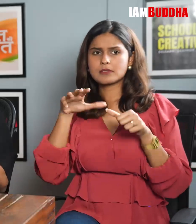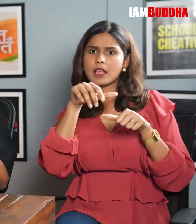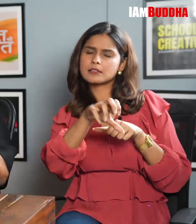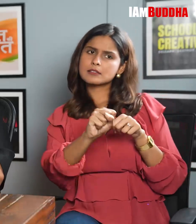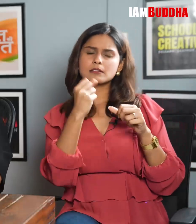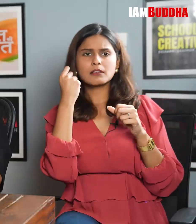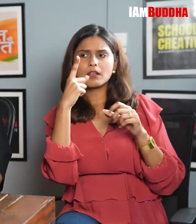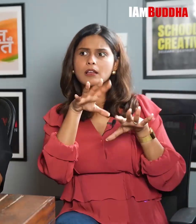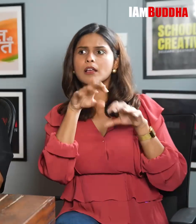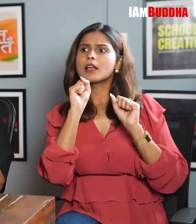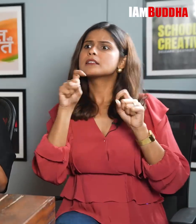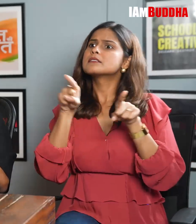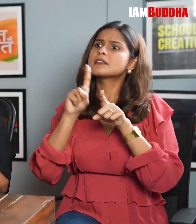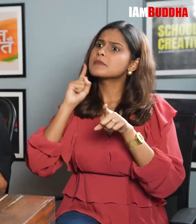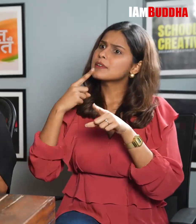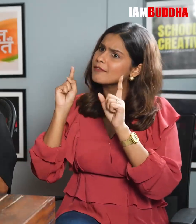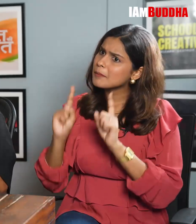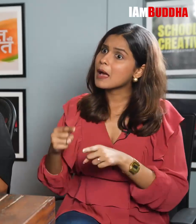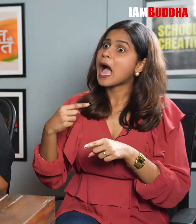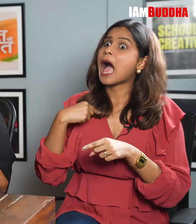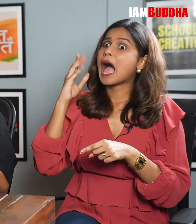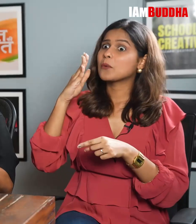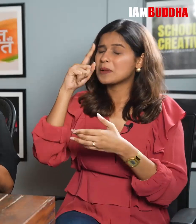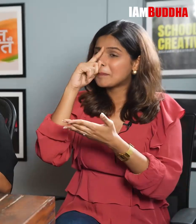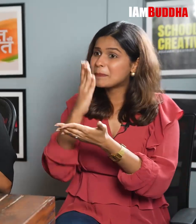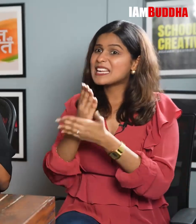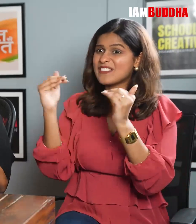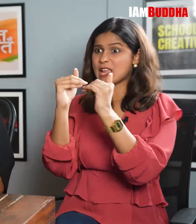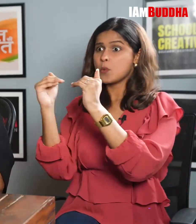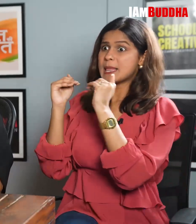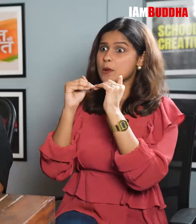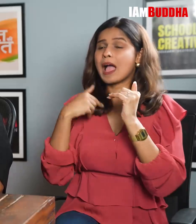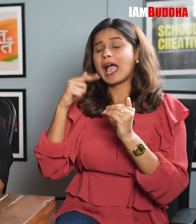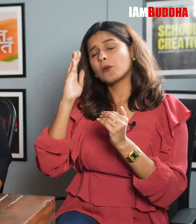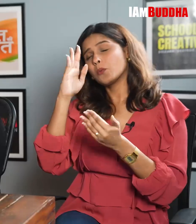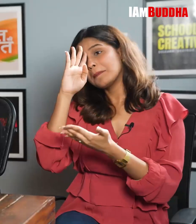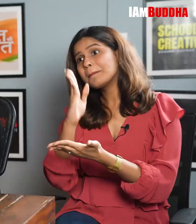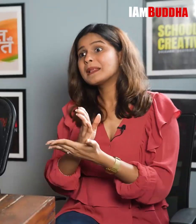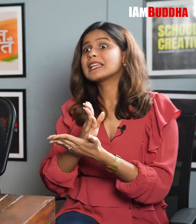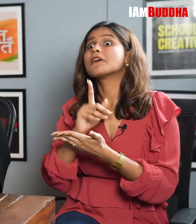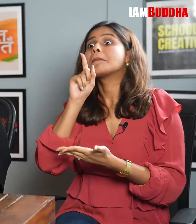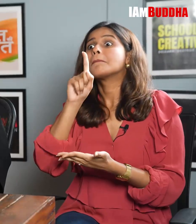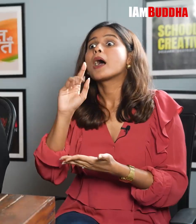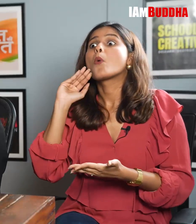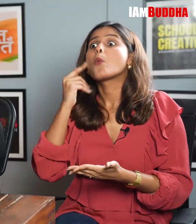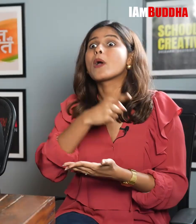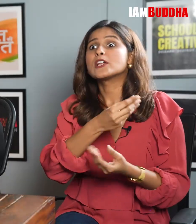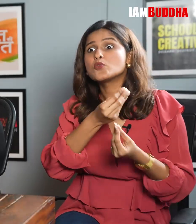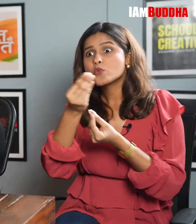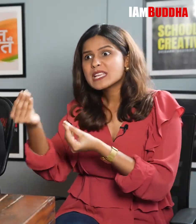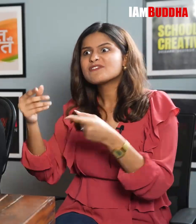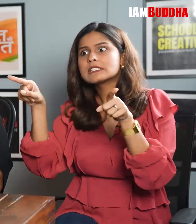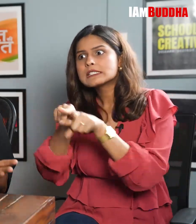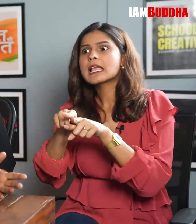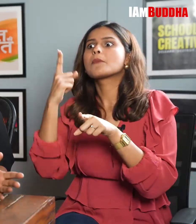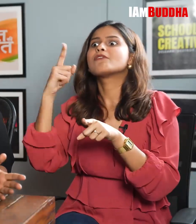I think I will believe in your equal participation, representation, and opportunity philosophy only when you also do